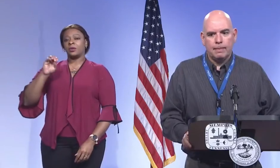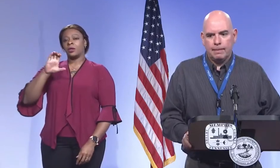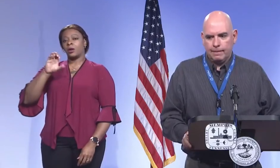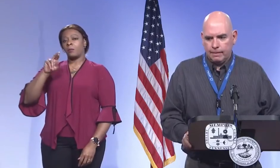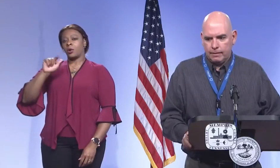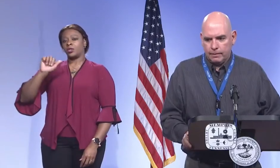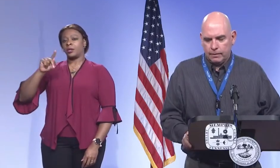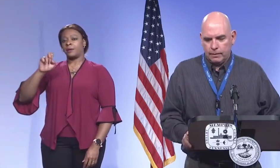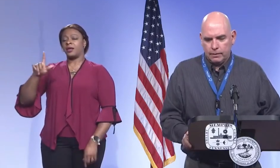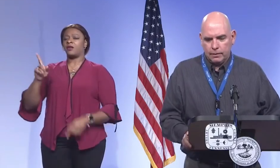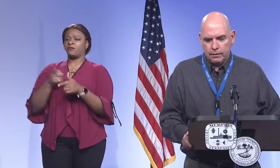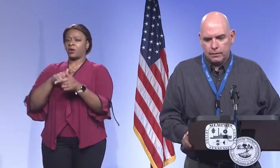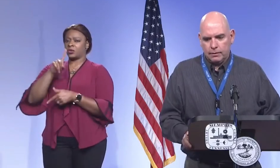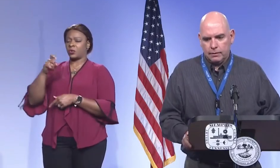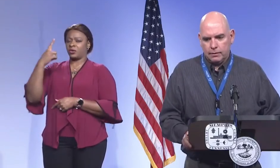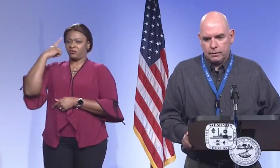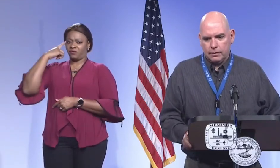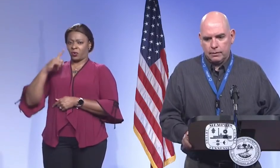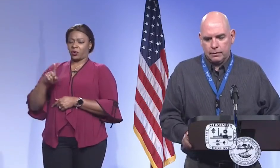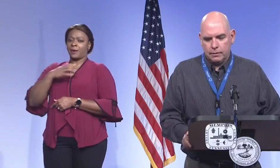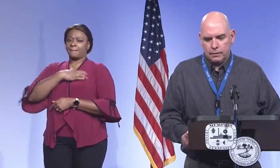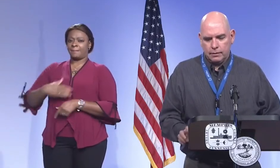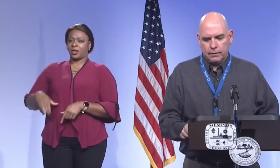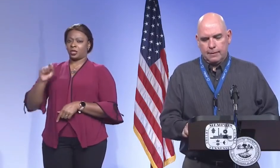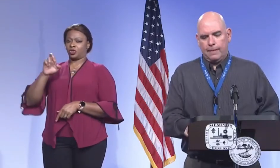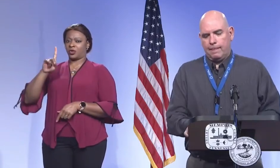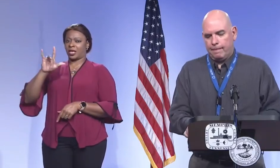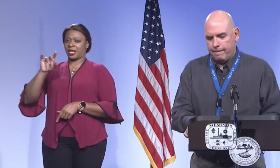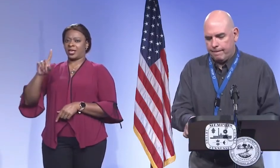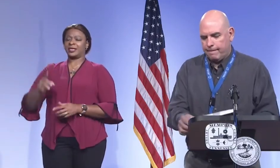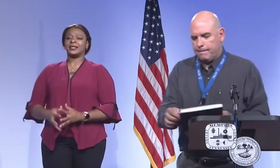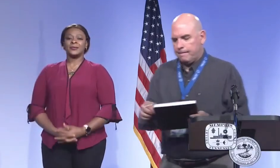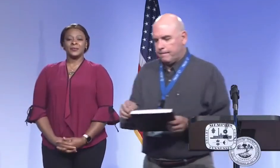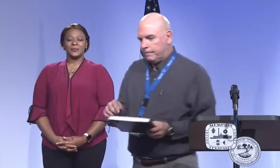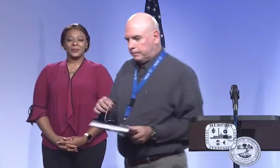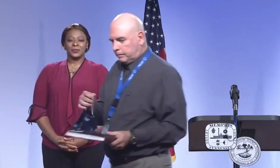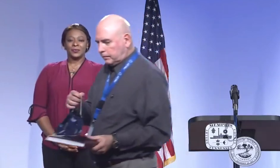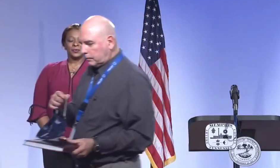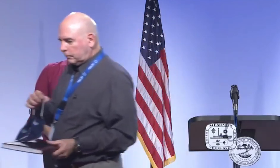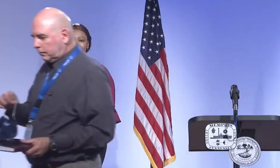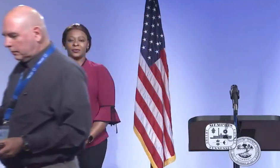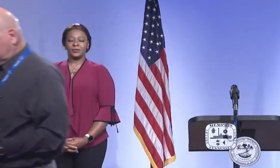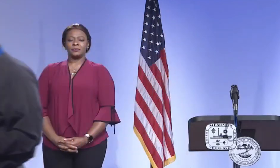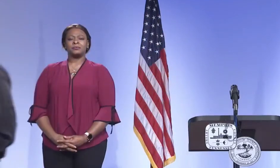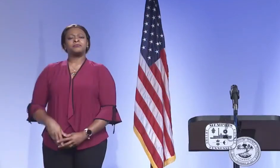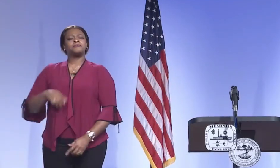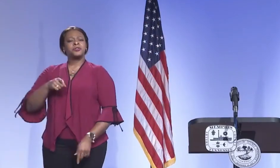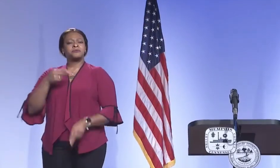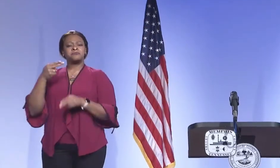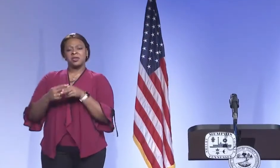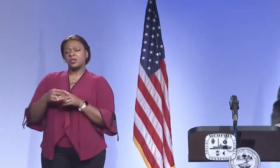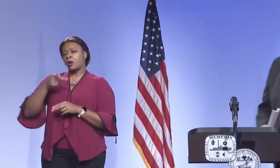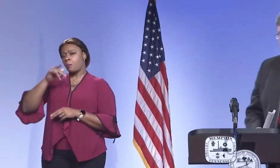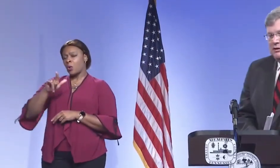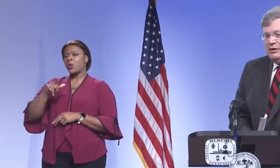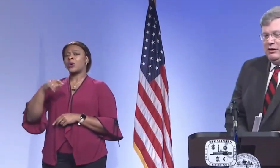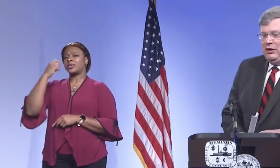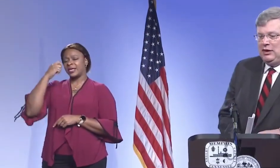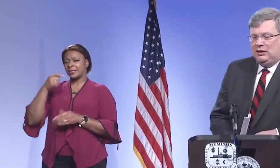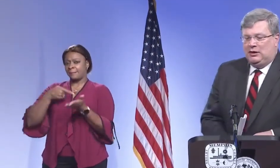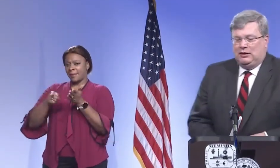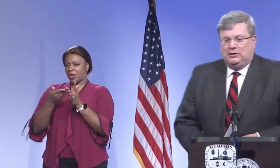Hi, my first question is for Mayor Strickland. Mayor Strickland, you noted that the pool testing is going to be paid for through